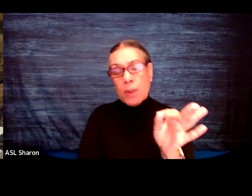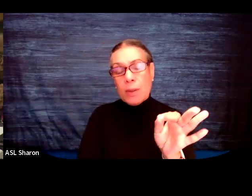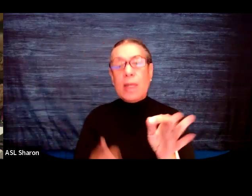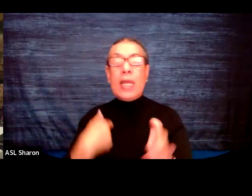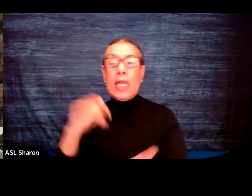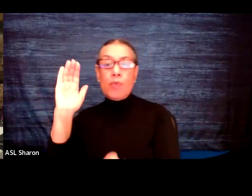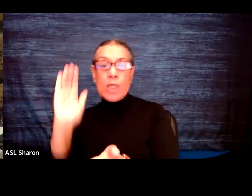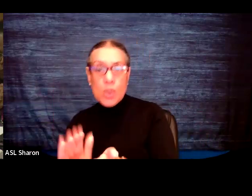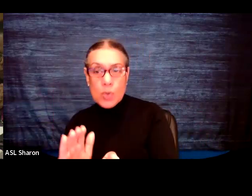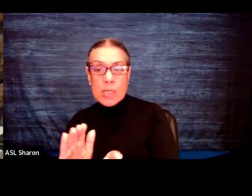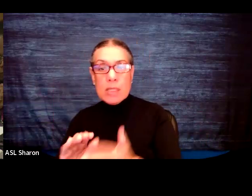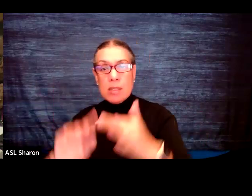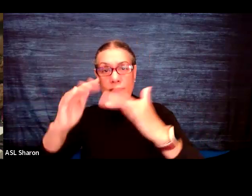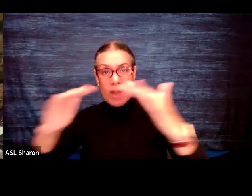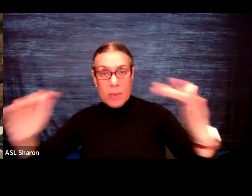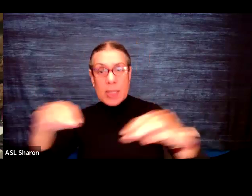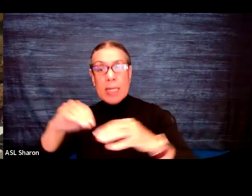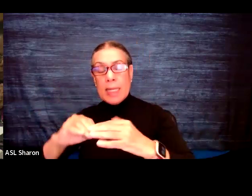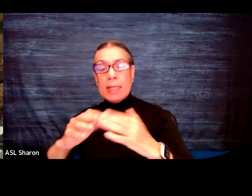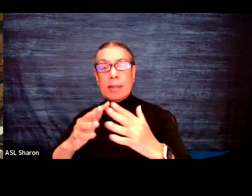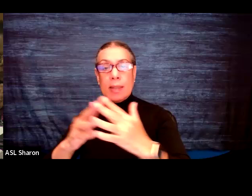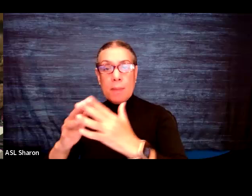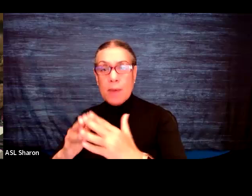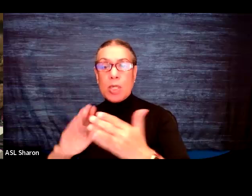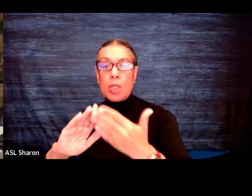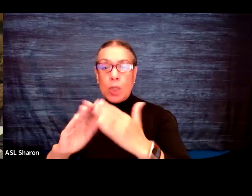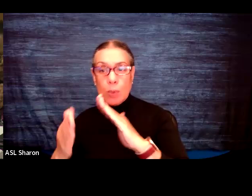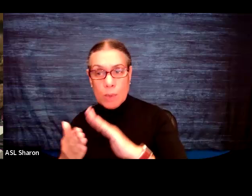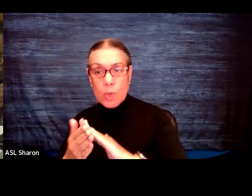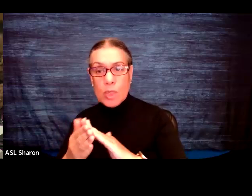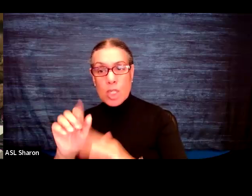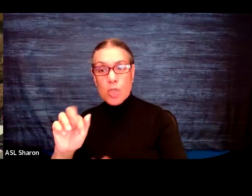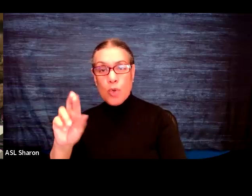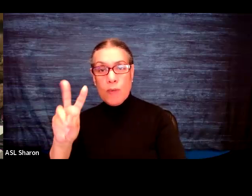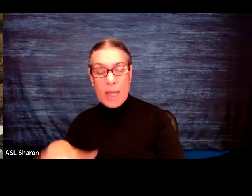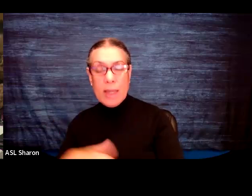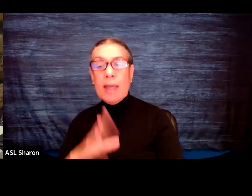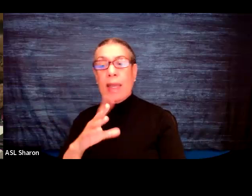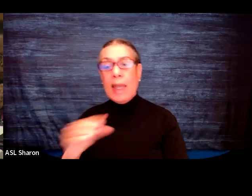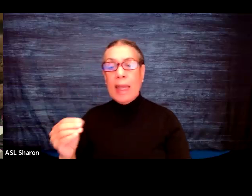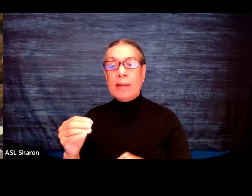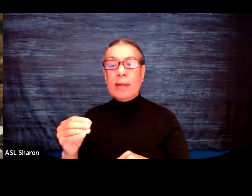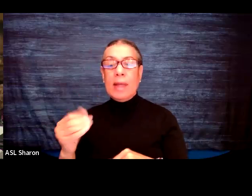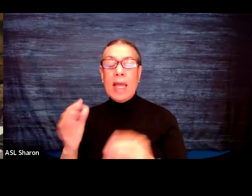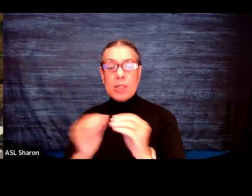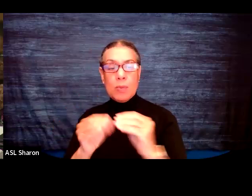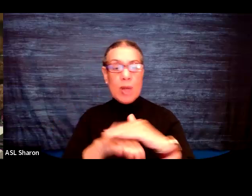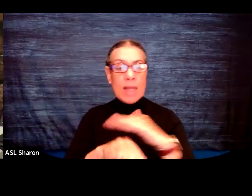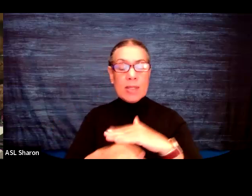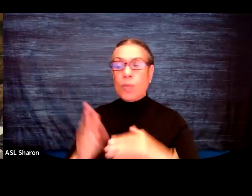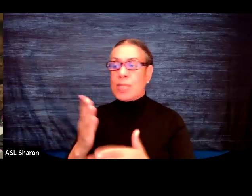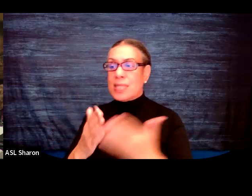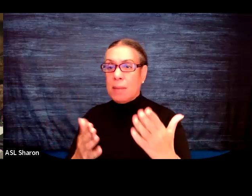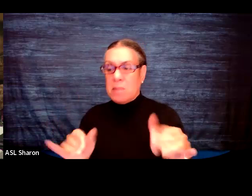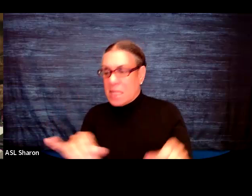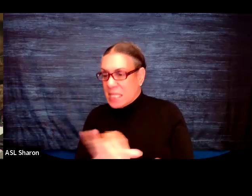due to minor variability in the American Community Survey data, and it lessens the disparities in access between students in geographically